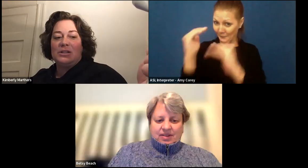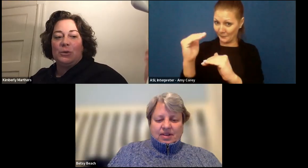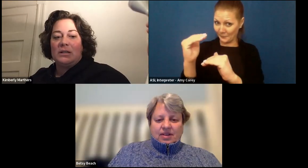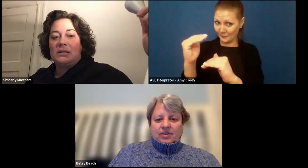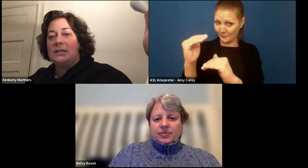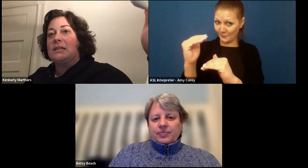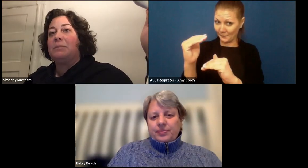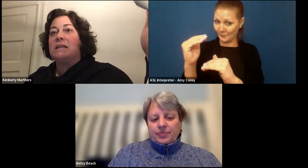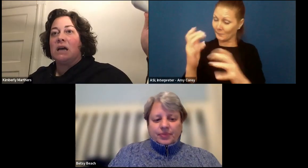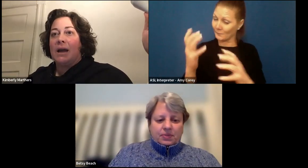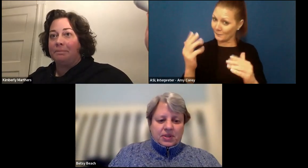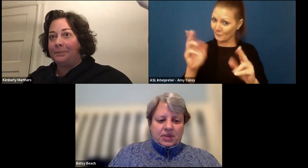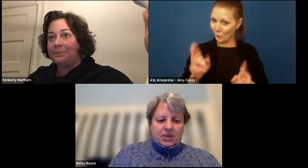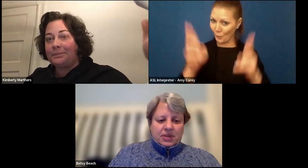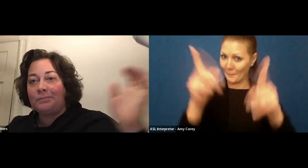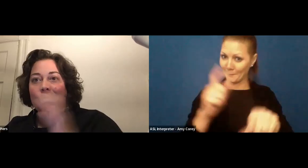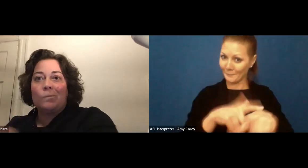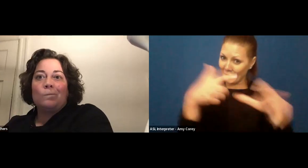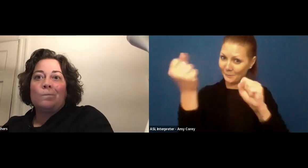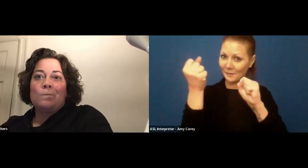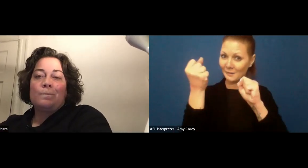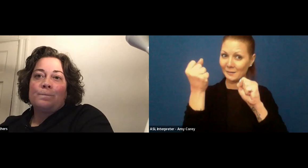So let's do this in speed time.